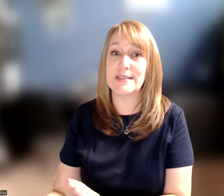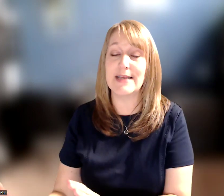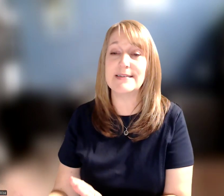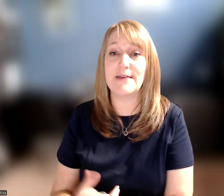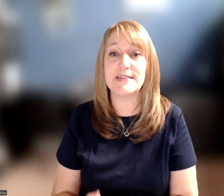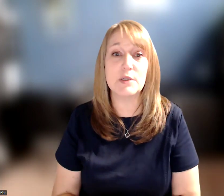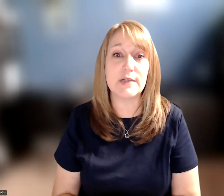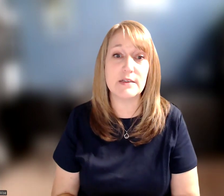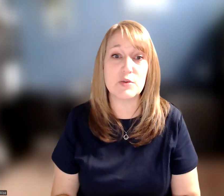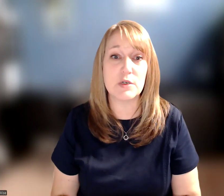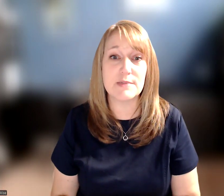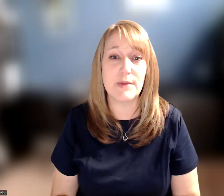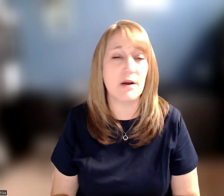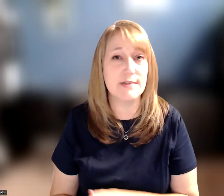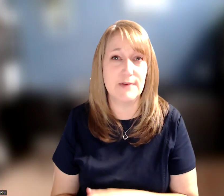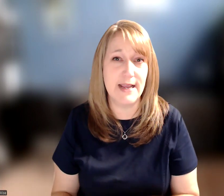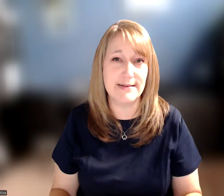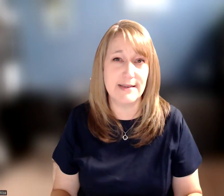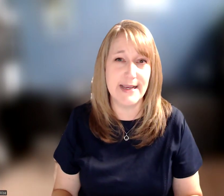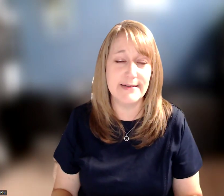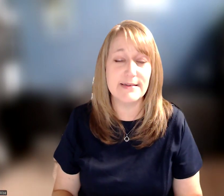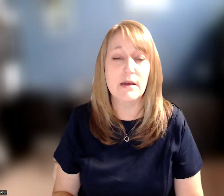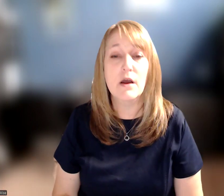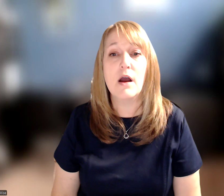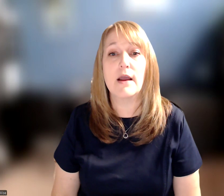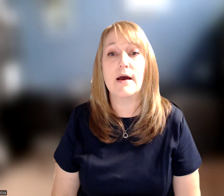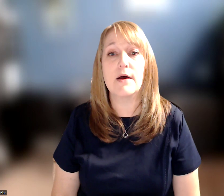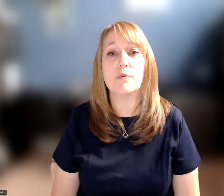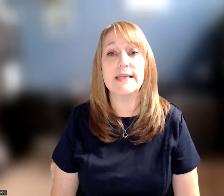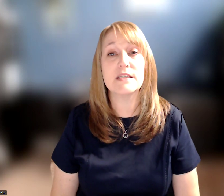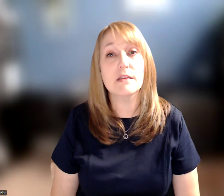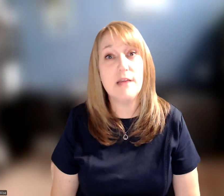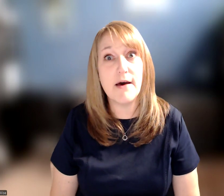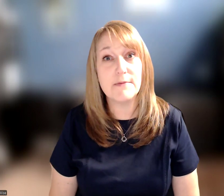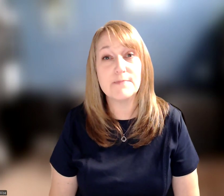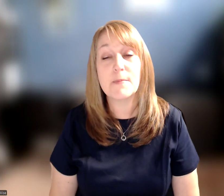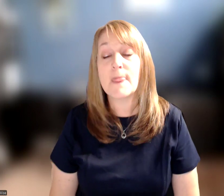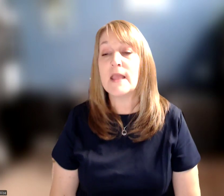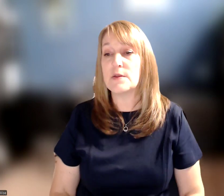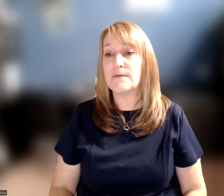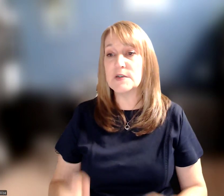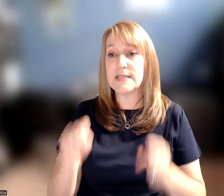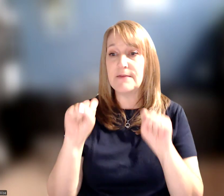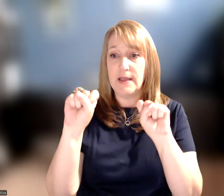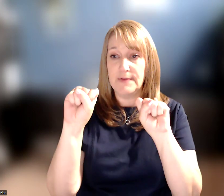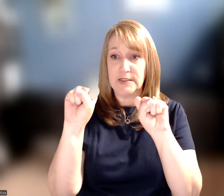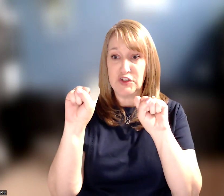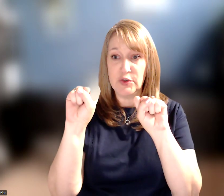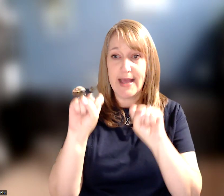2 signs that have similar English words but are different ASL signs relate to love. So the first sign for love is